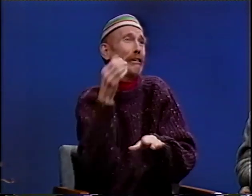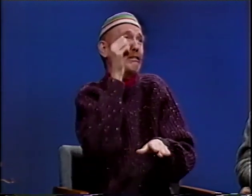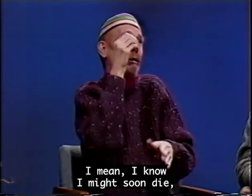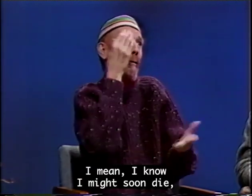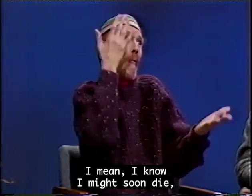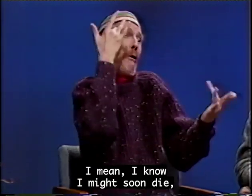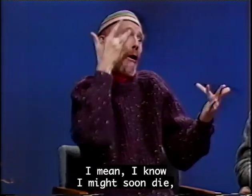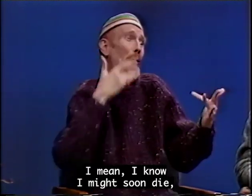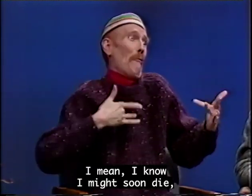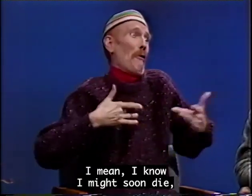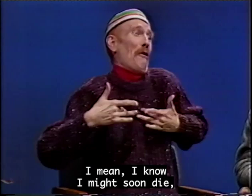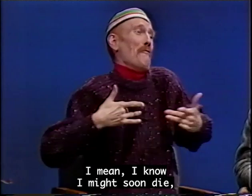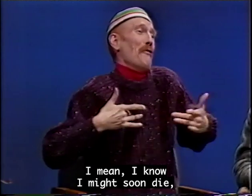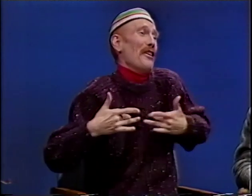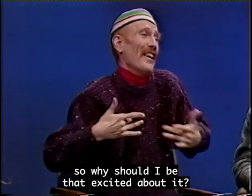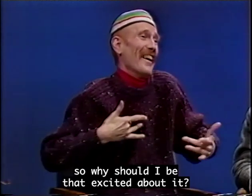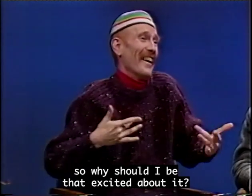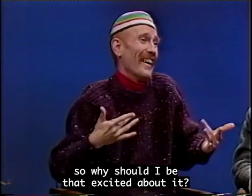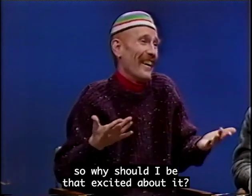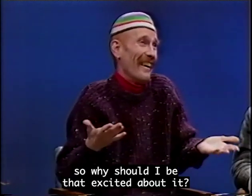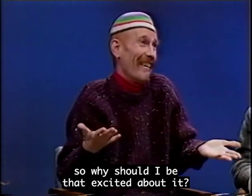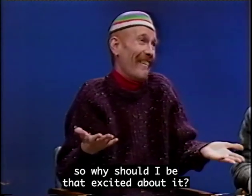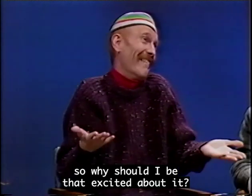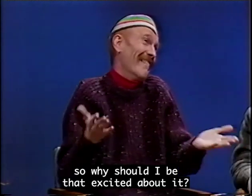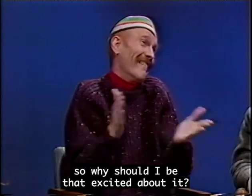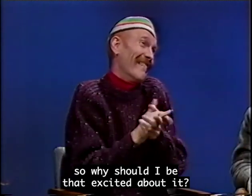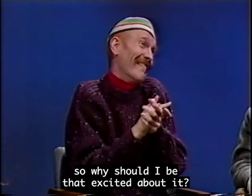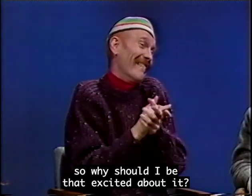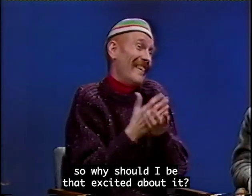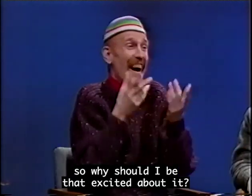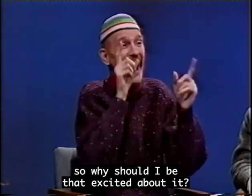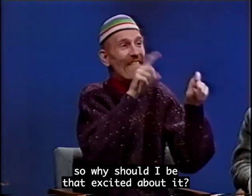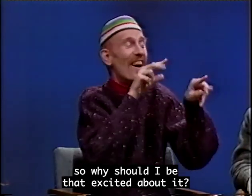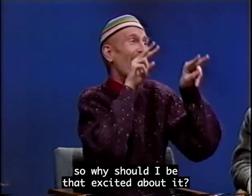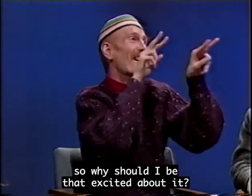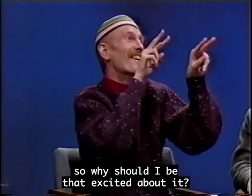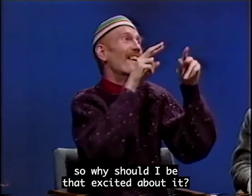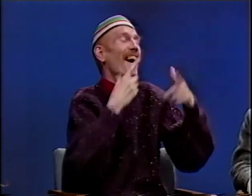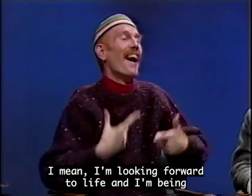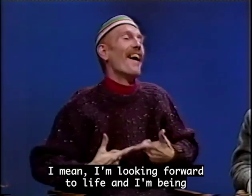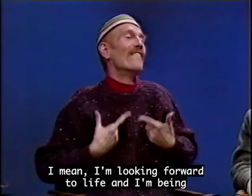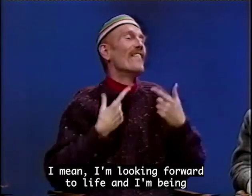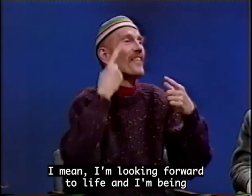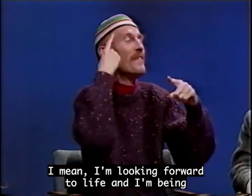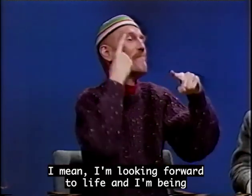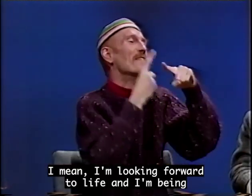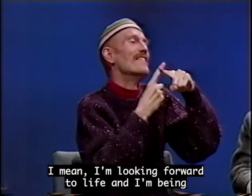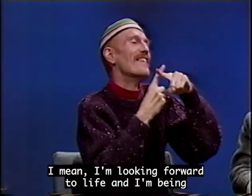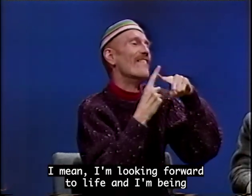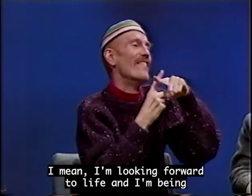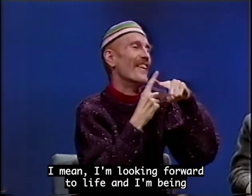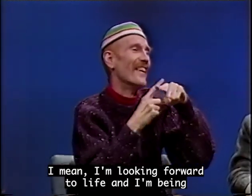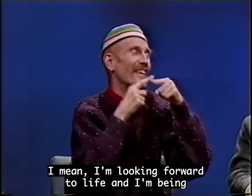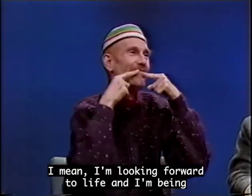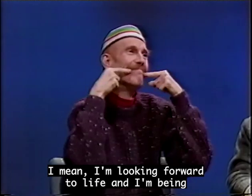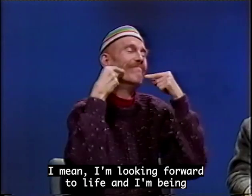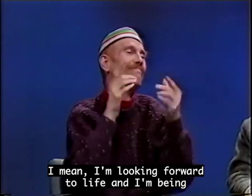I mean, I know I might soon die, so why should I be that excited about it? I mean, I'm looking forward to life, and I'm being